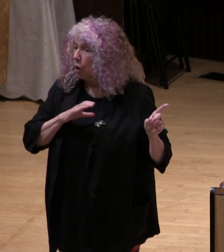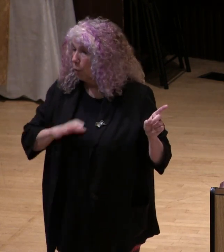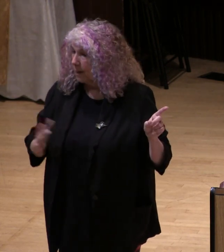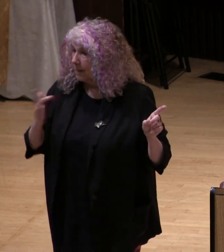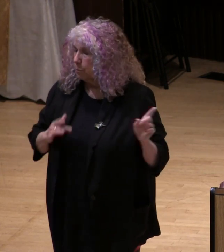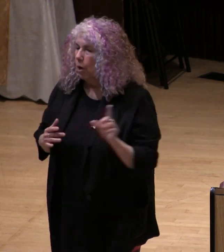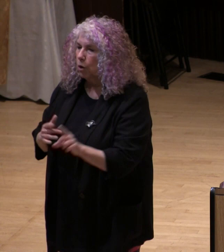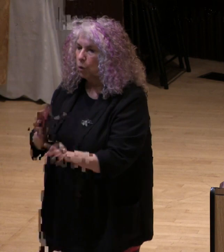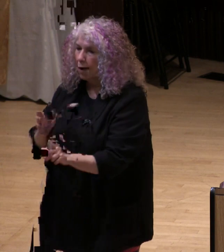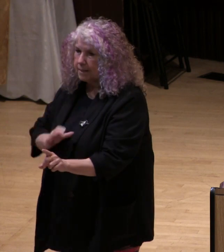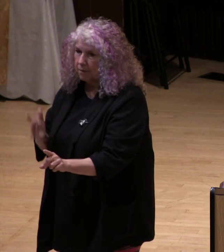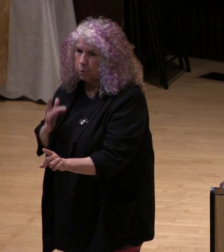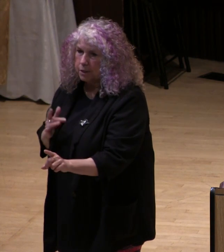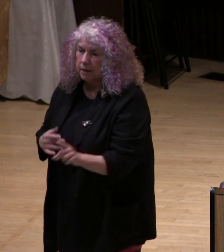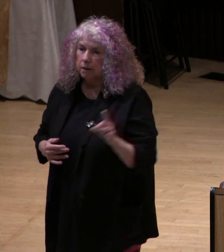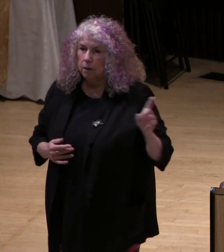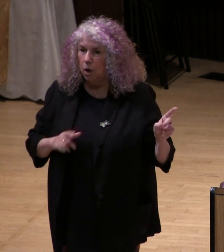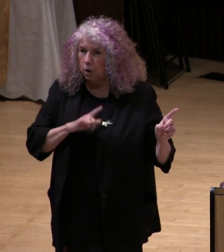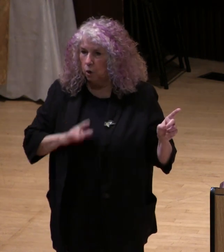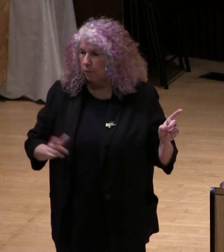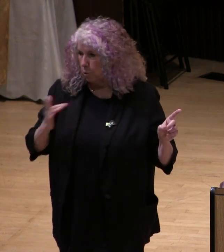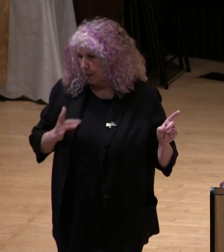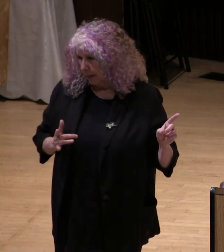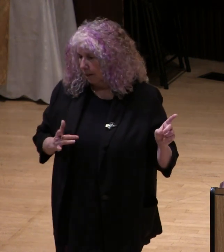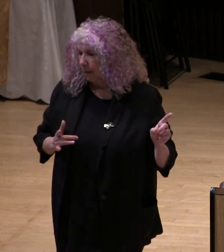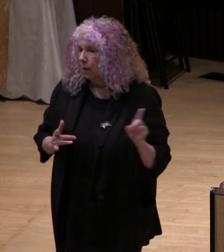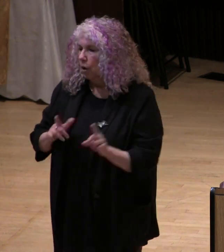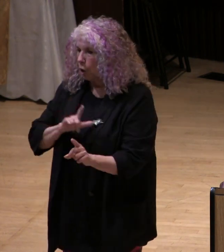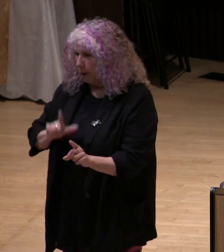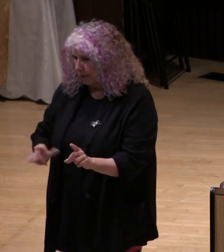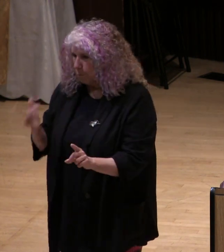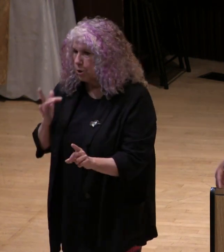Christ, have mercy. Lord, have mercy.